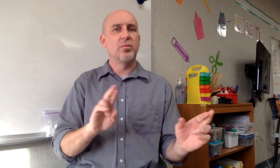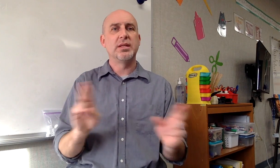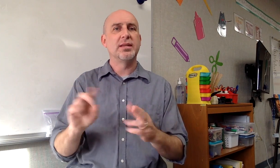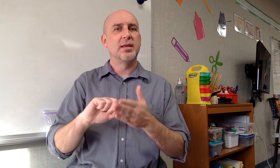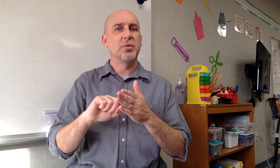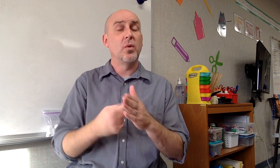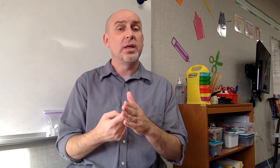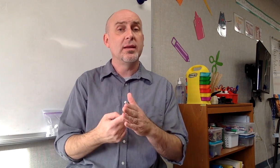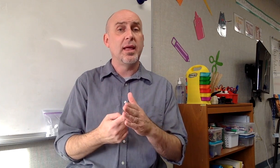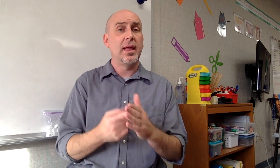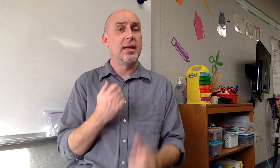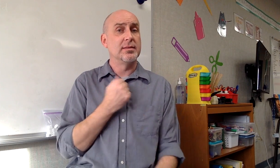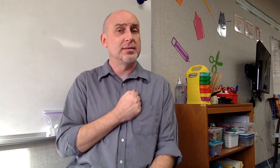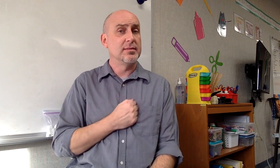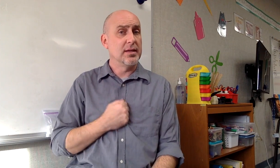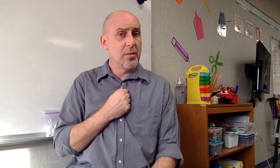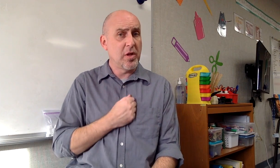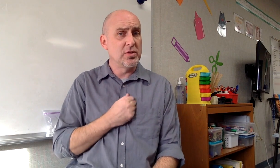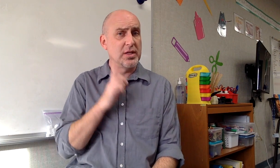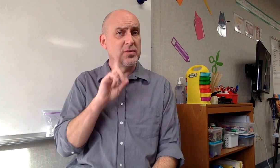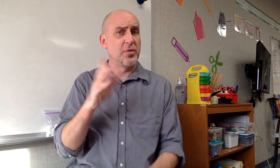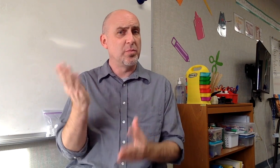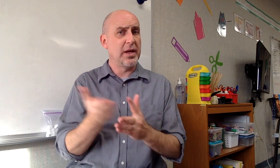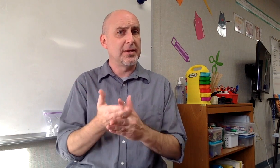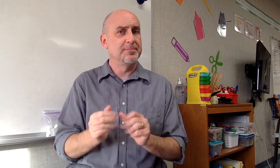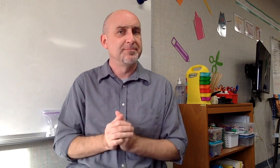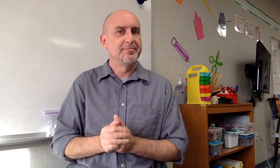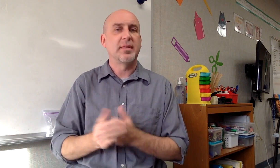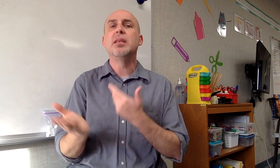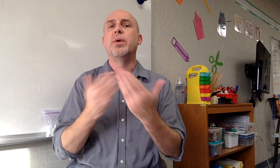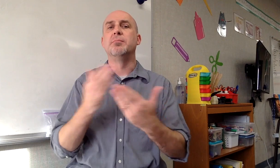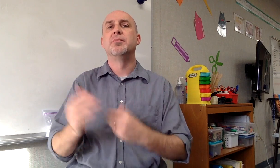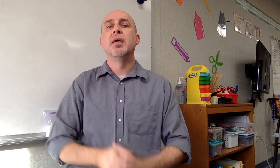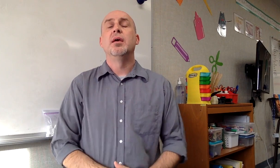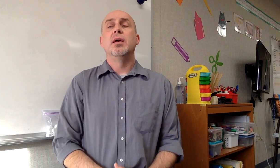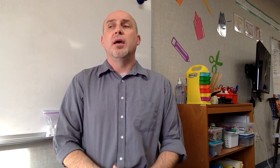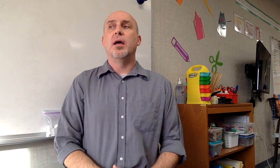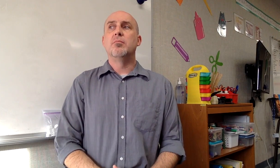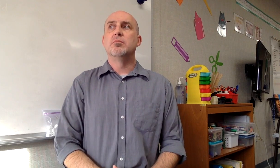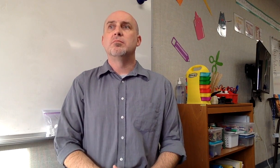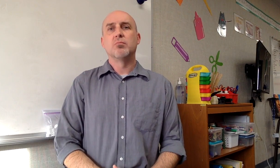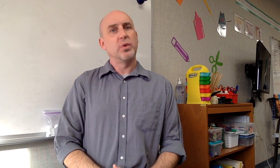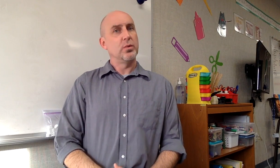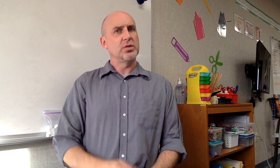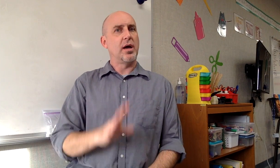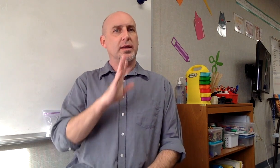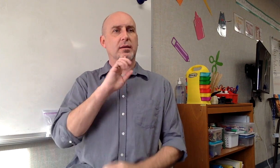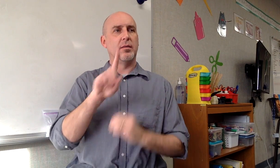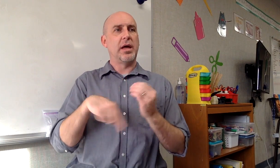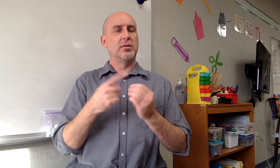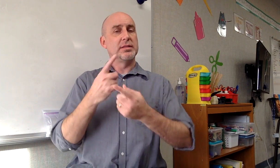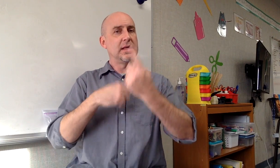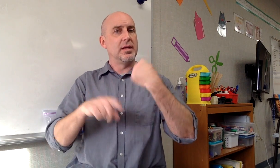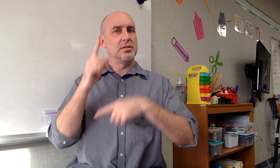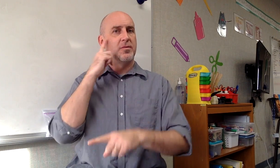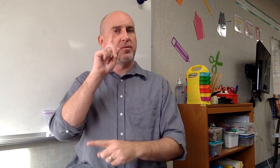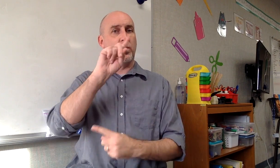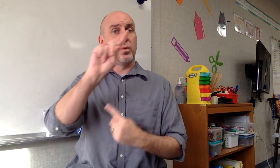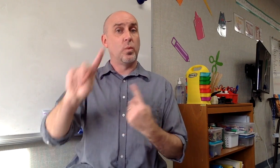ready to keep going, and I apologize for the break. Anyway, we were talking about the signs for